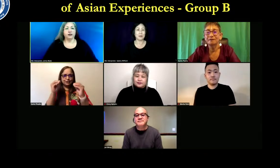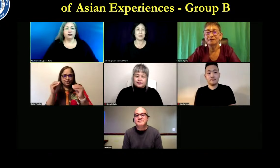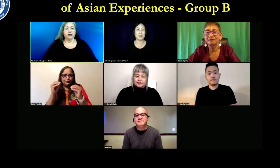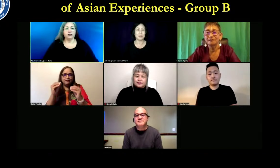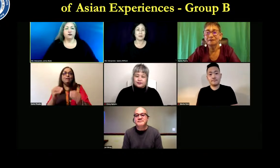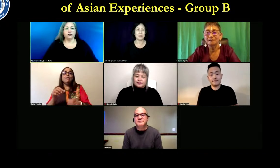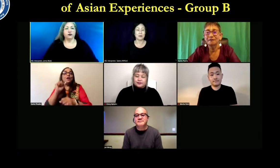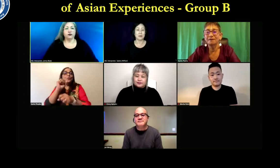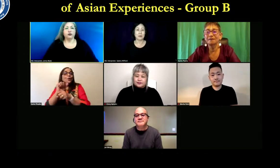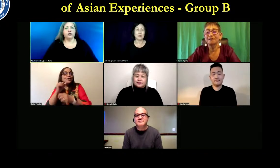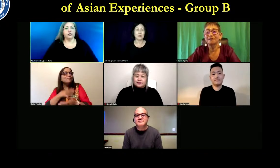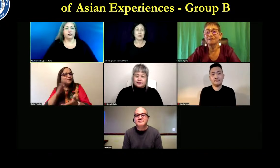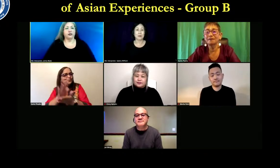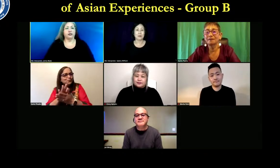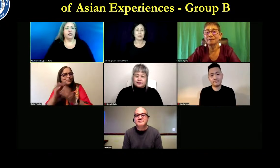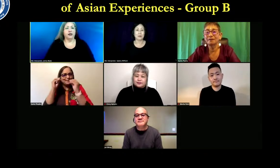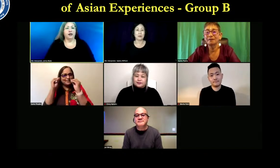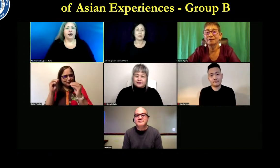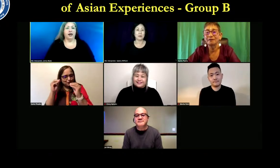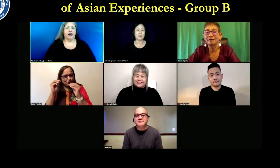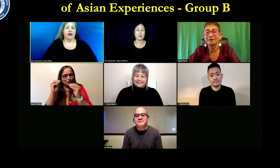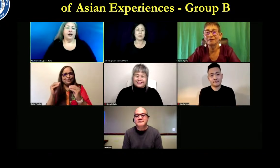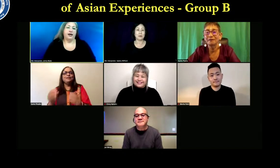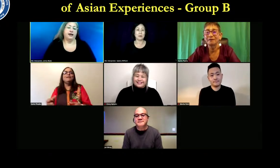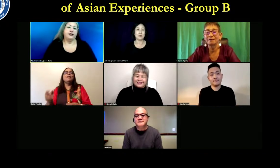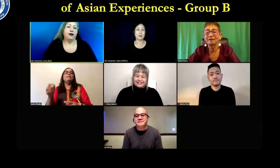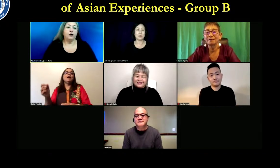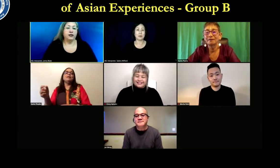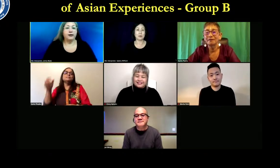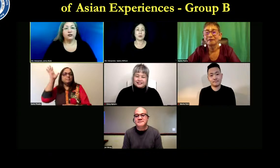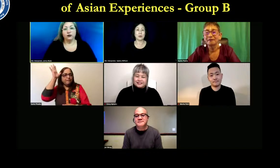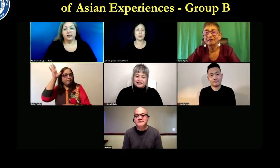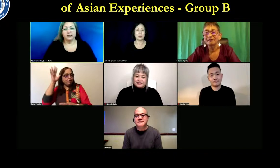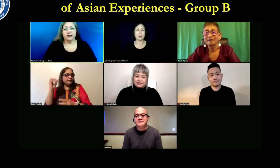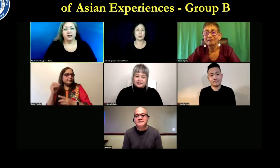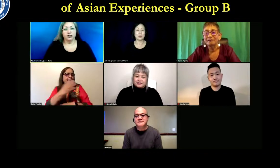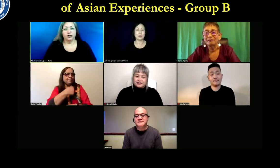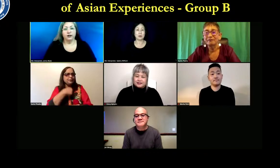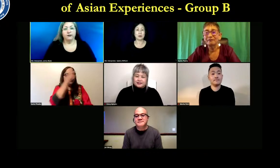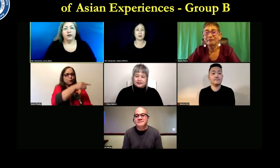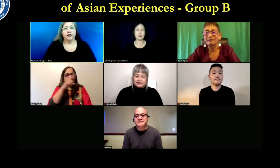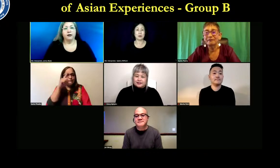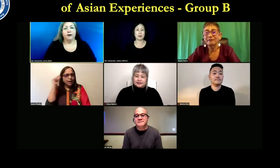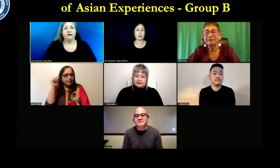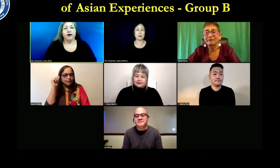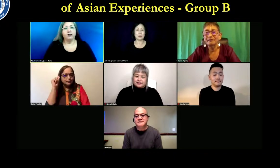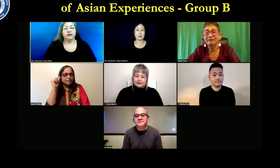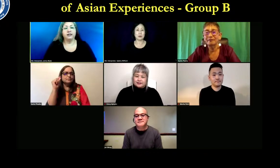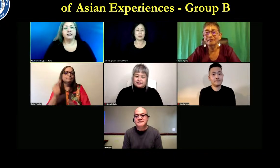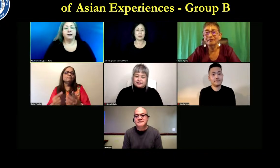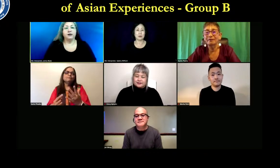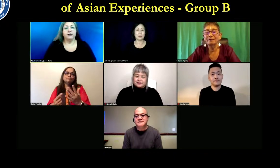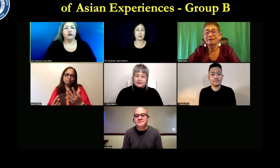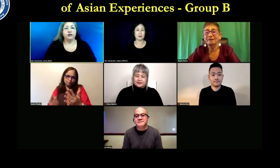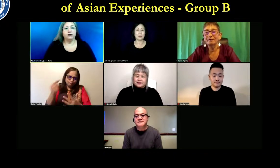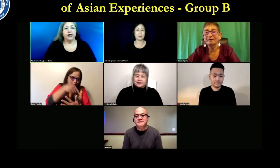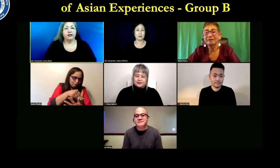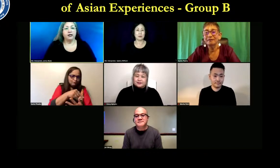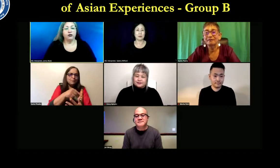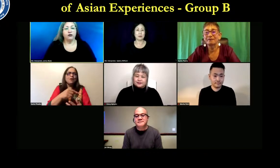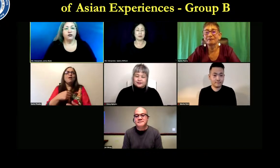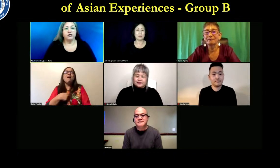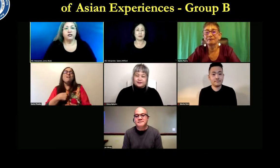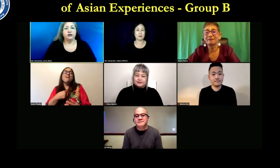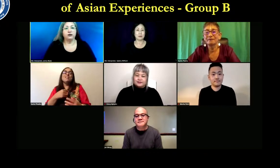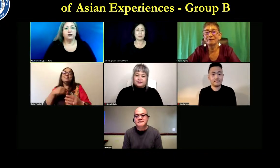other hearing students for 2 years. And I worked at my school as a teacher. My father did send me eventually to